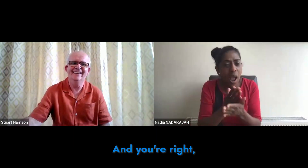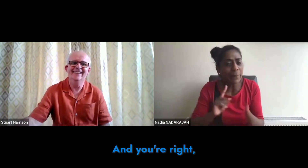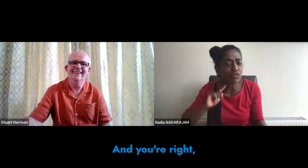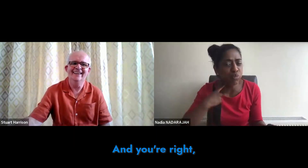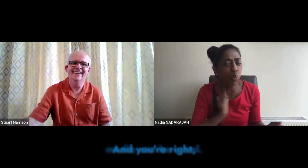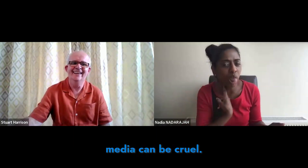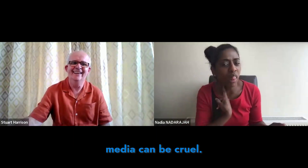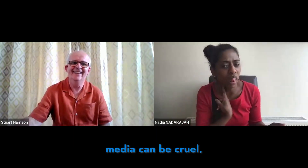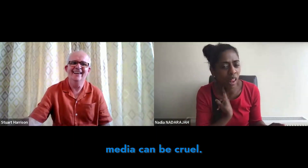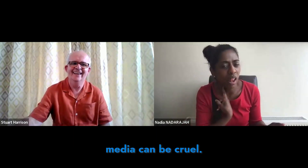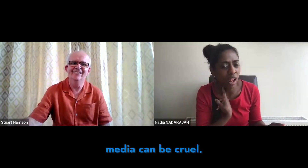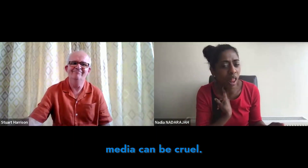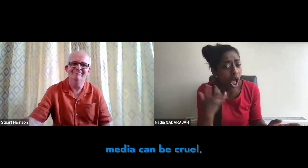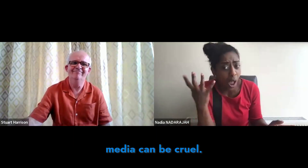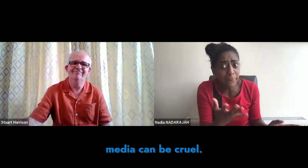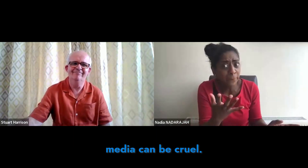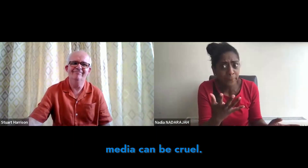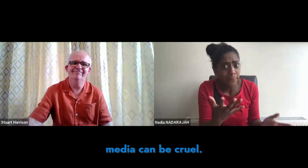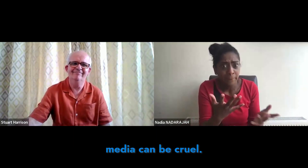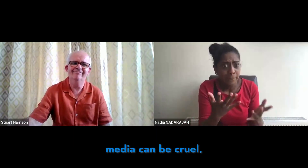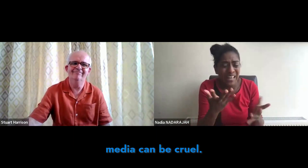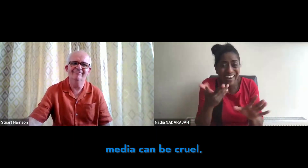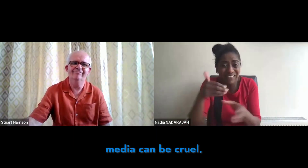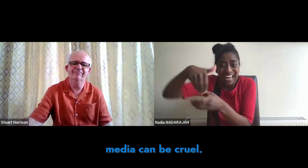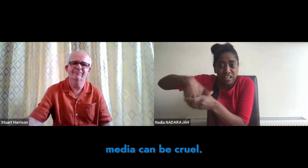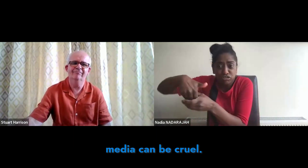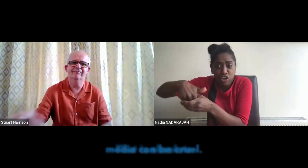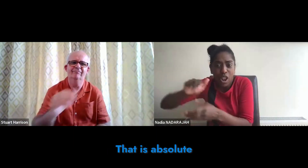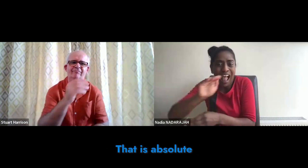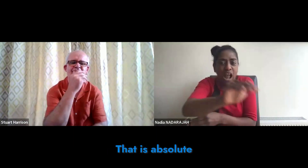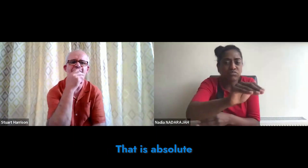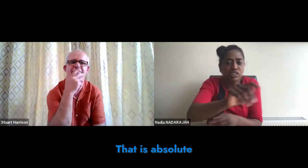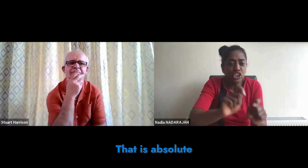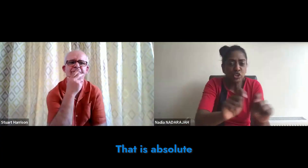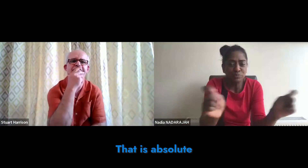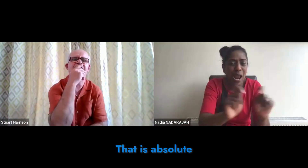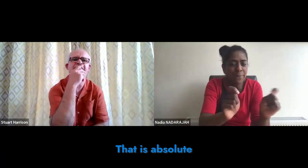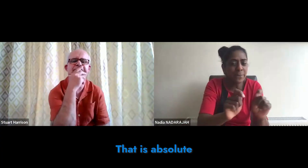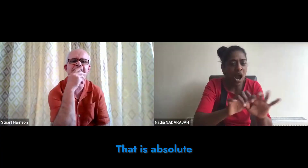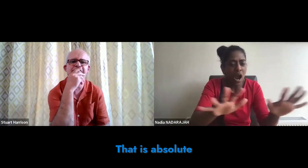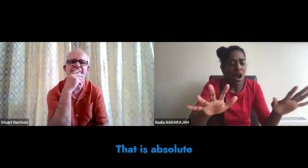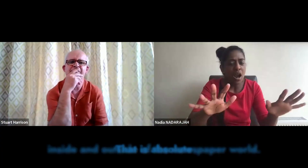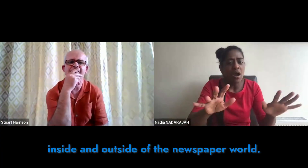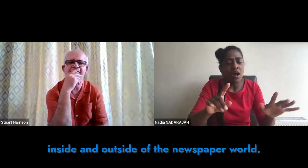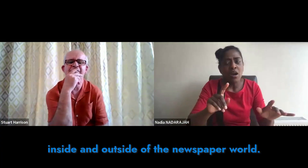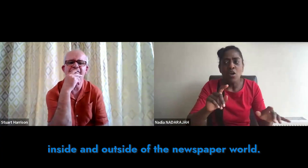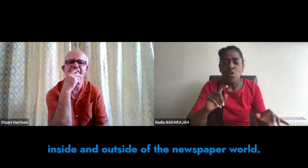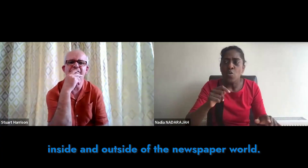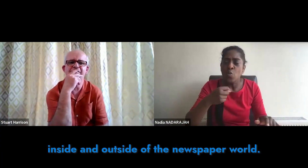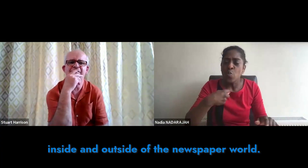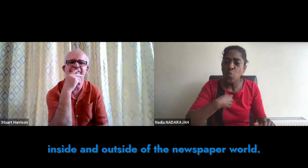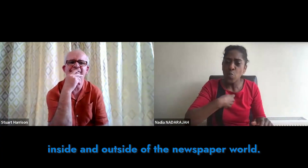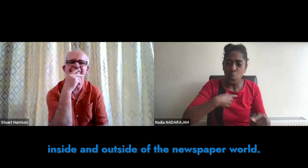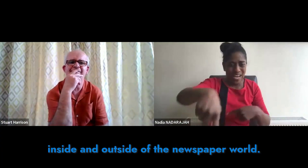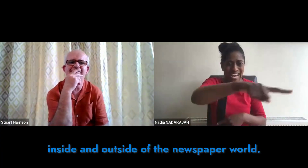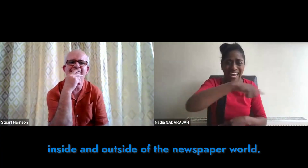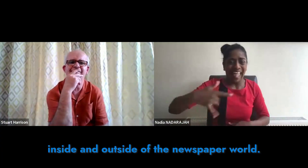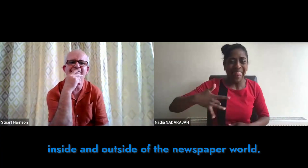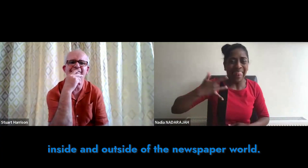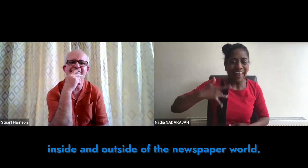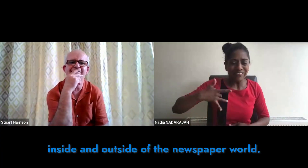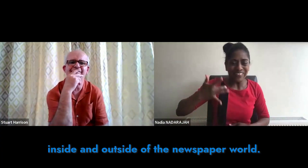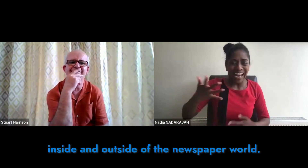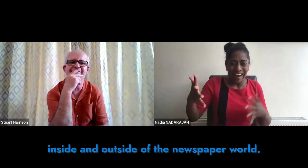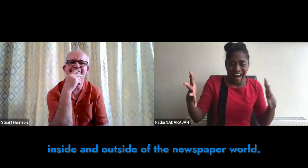right. Media can be cruel. That is absolute. Inside and